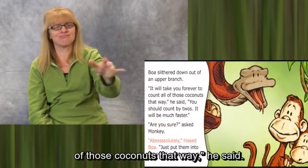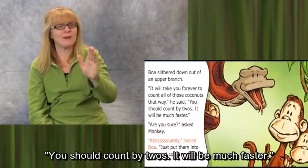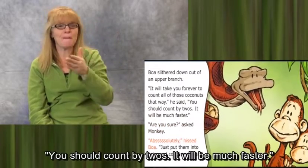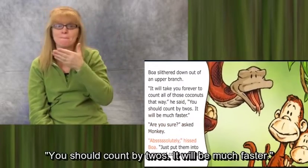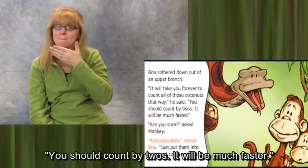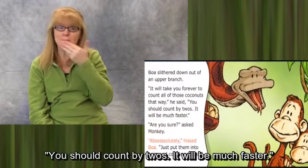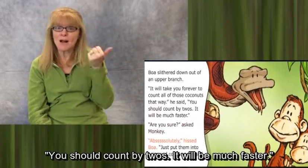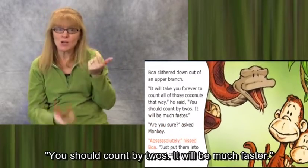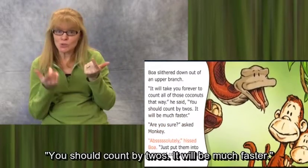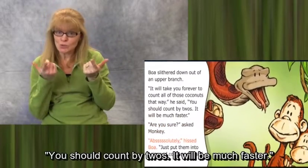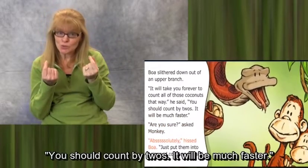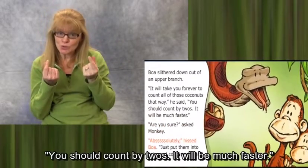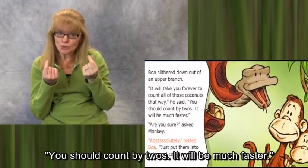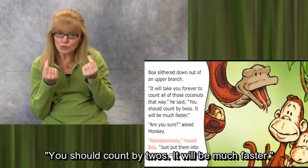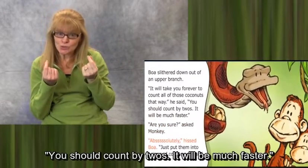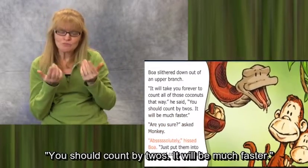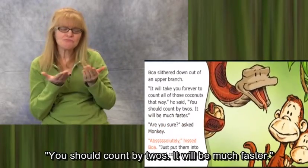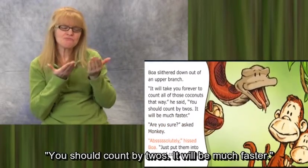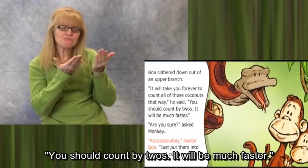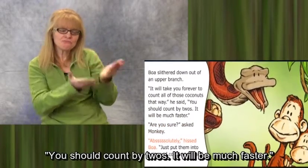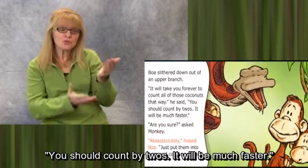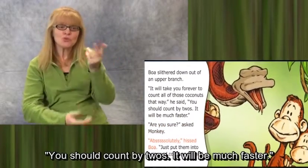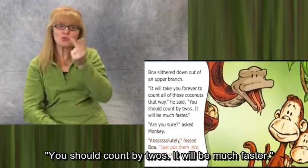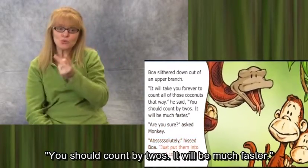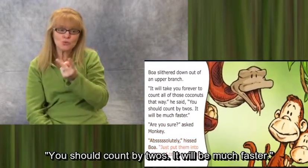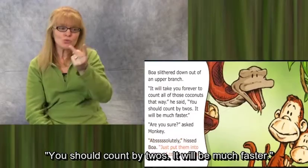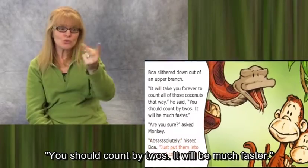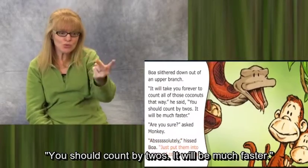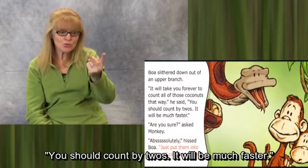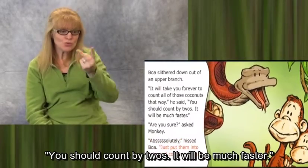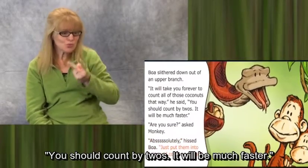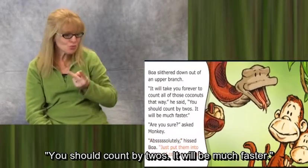You should count by twos. It will be much faster.